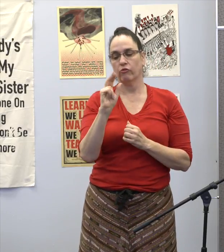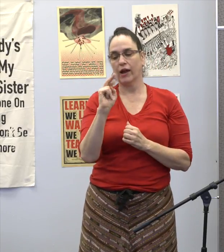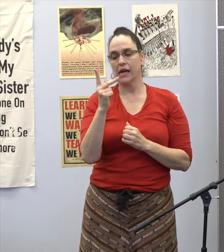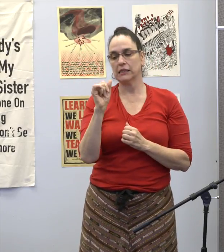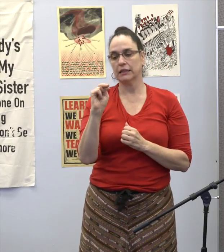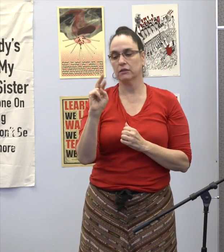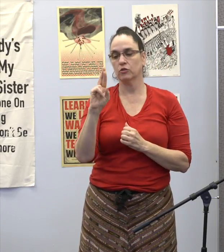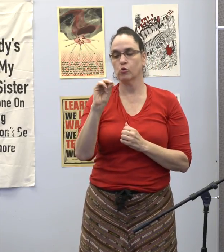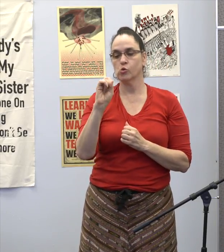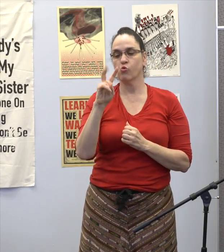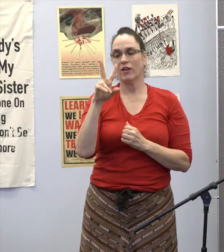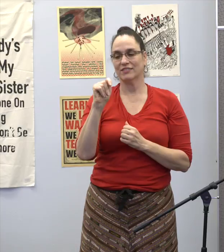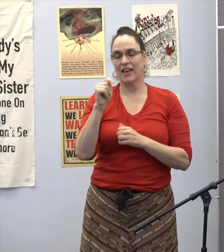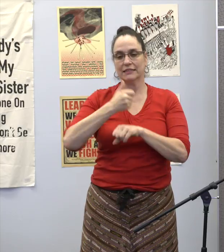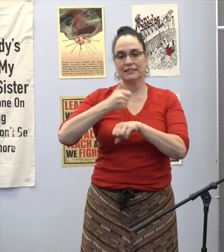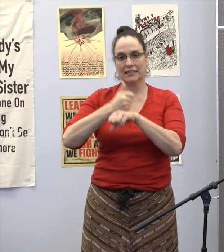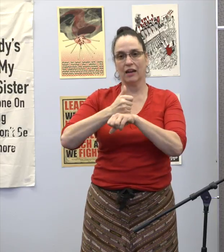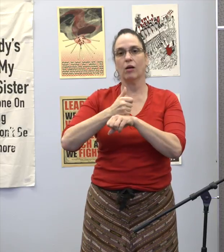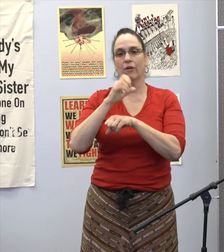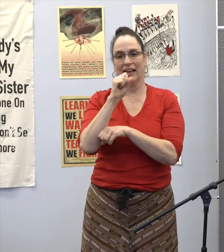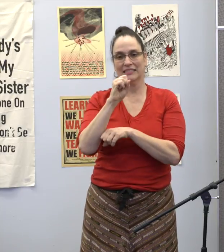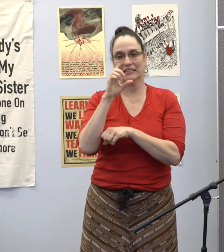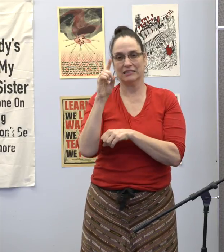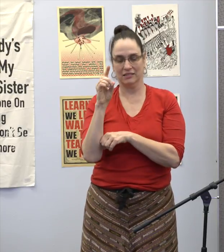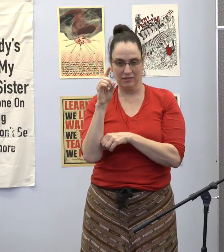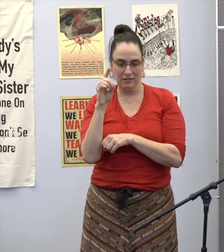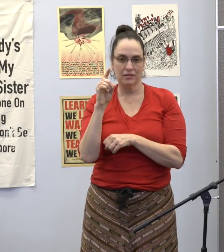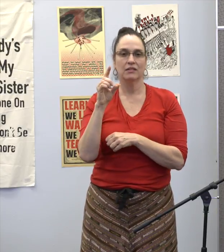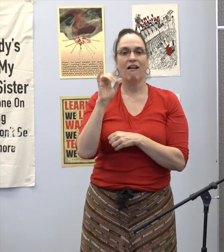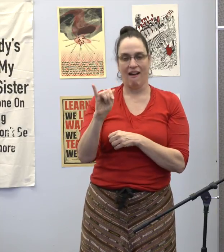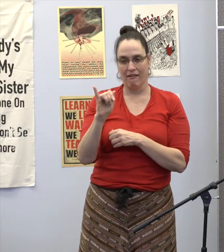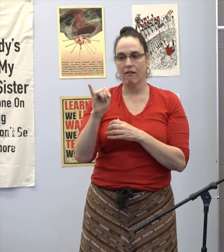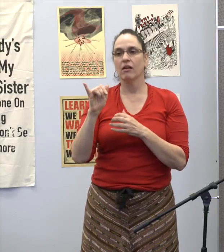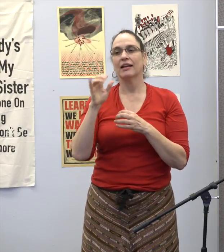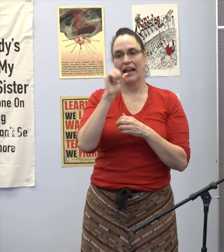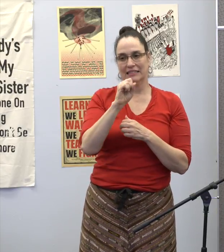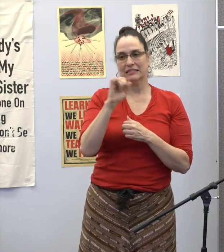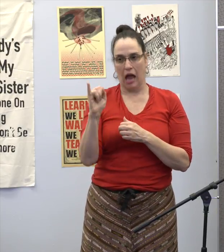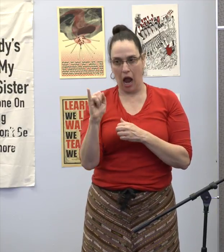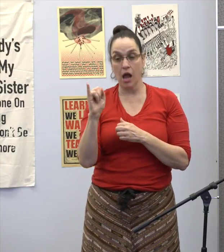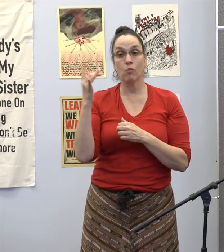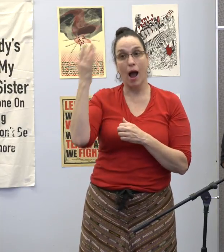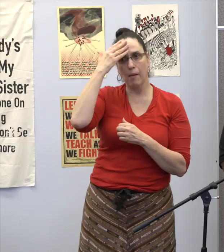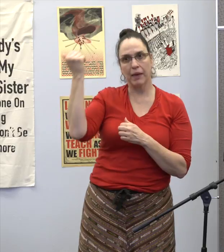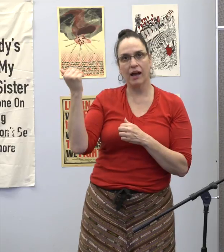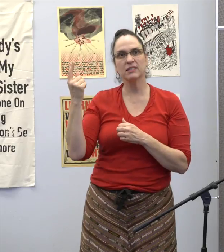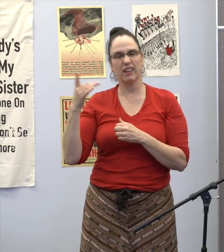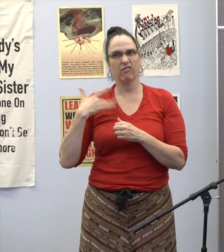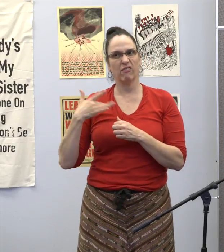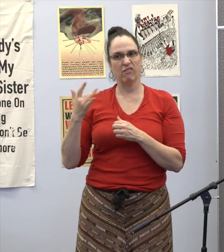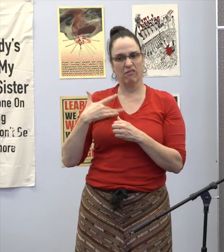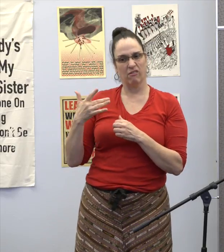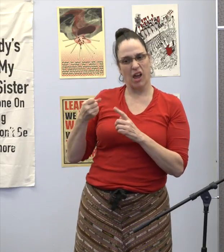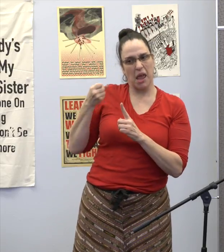why did that happen? Teddy Roosevelt was moved by a movement called the Social Gospel Movement that dared to say there